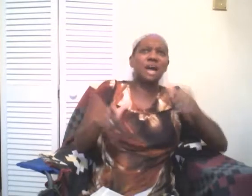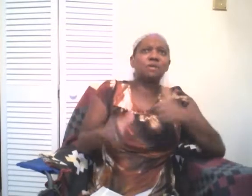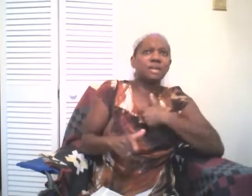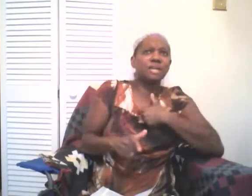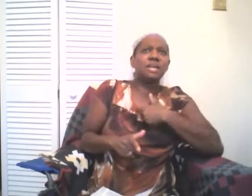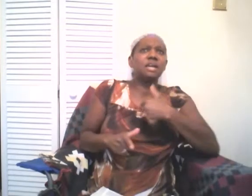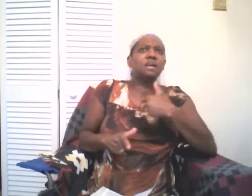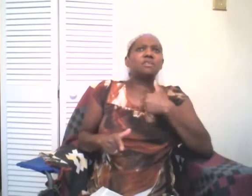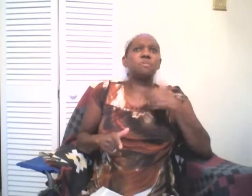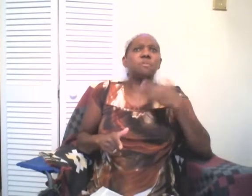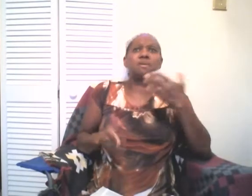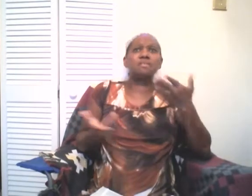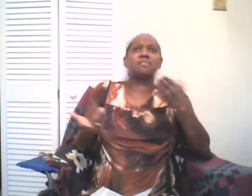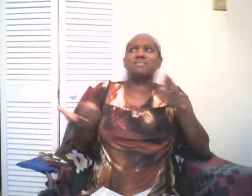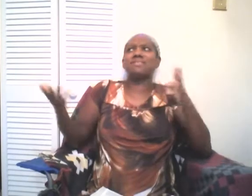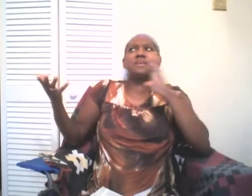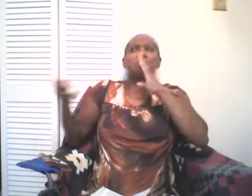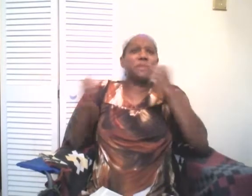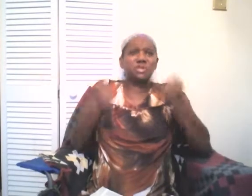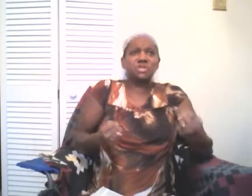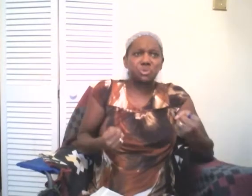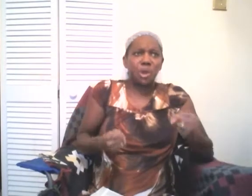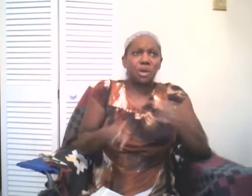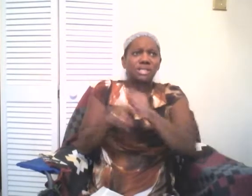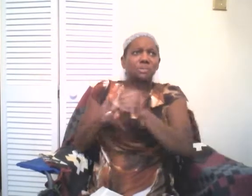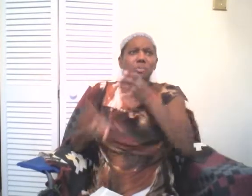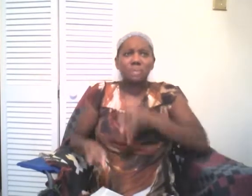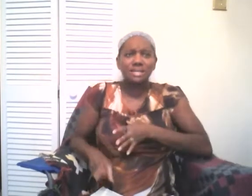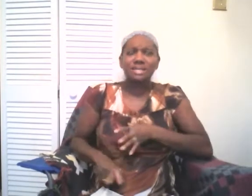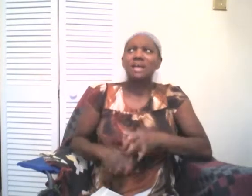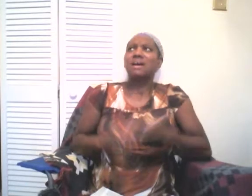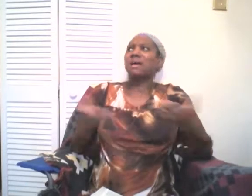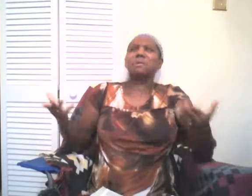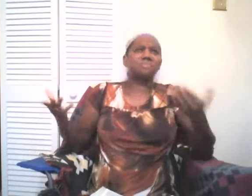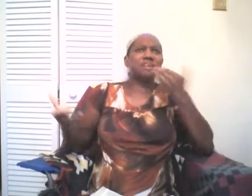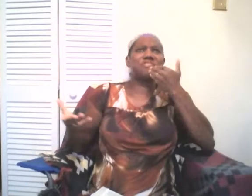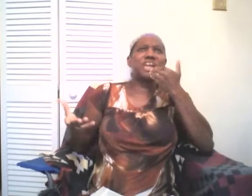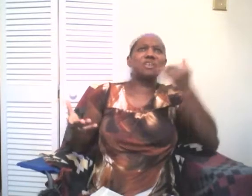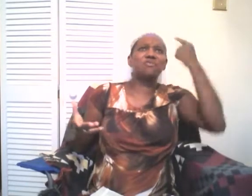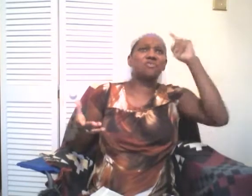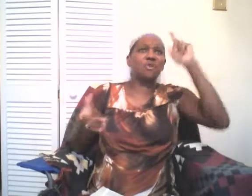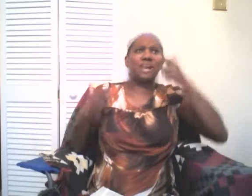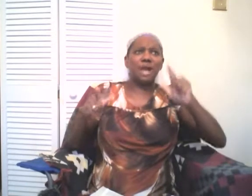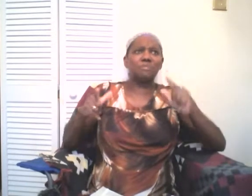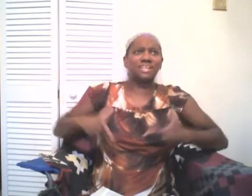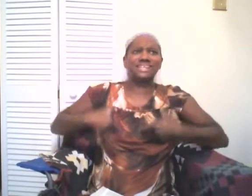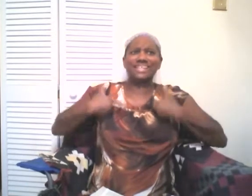allowing me to be strong as a woman. I thank you for allowing me to